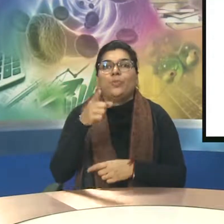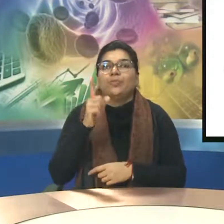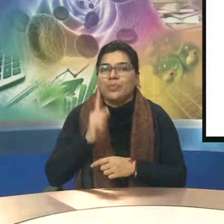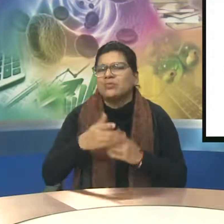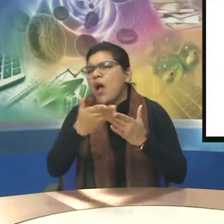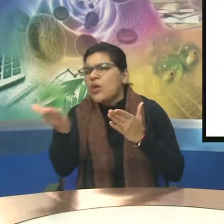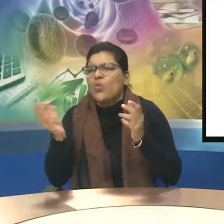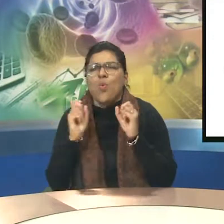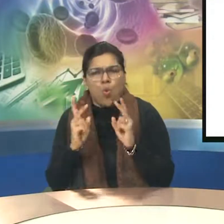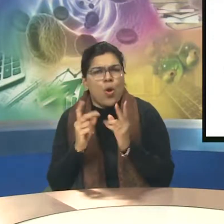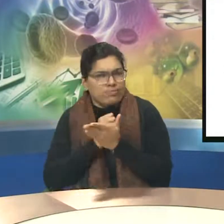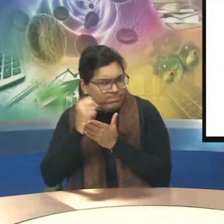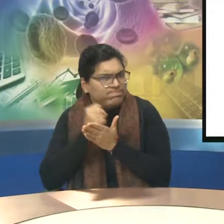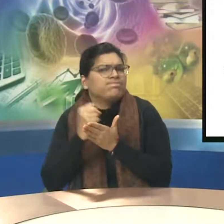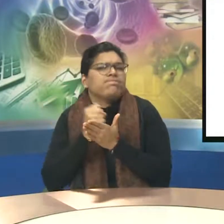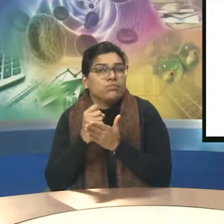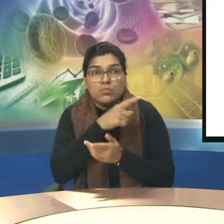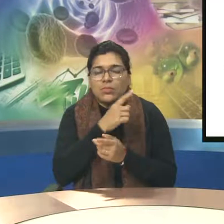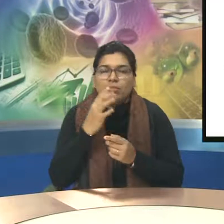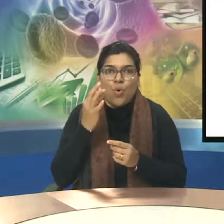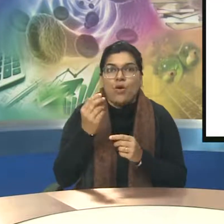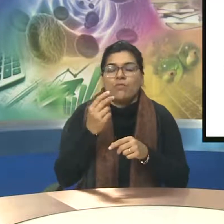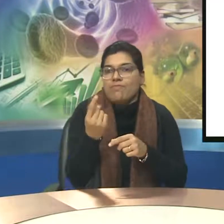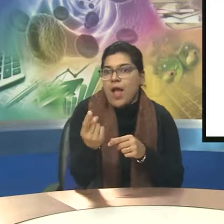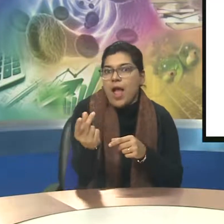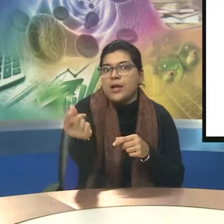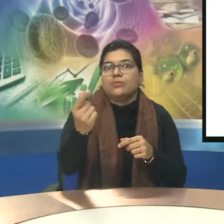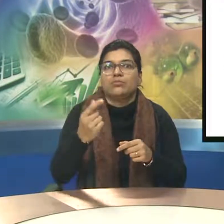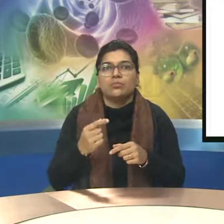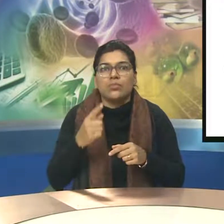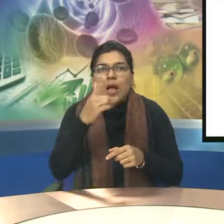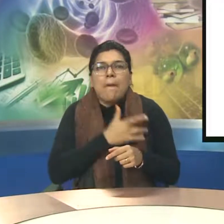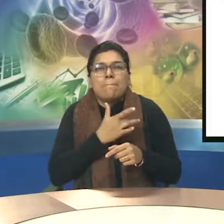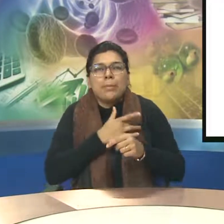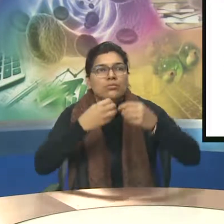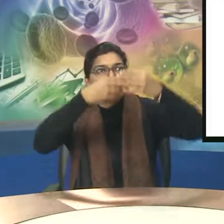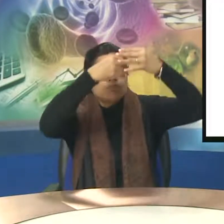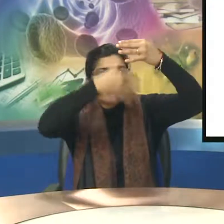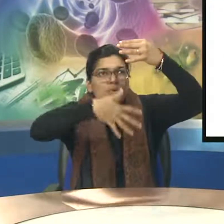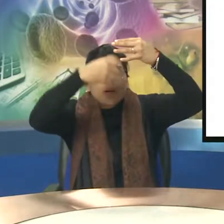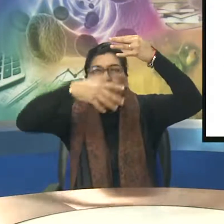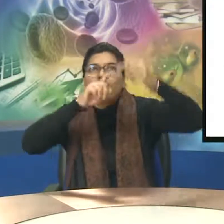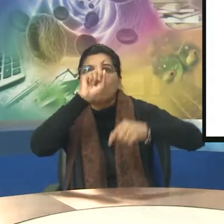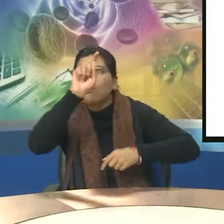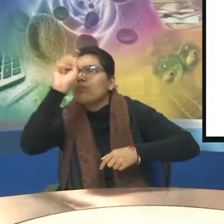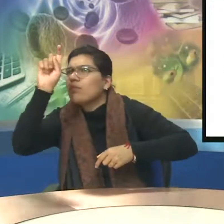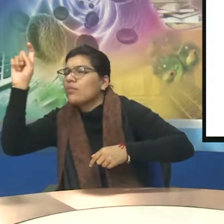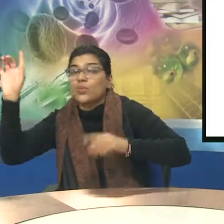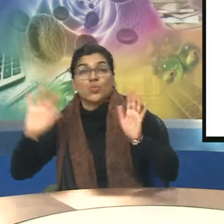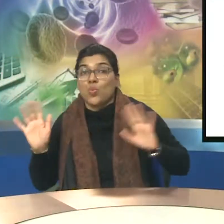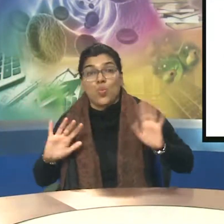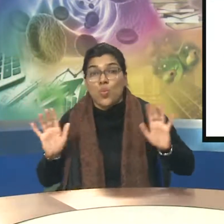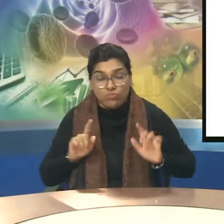These four features has most important value in the computer, that is cut, copy, paste and save.